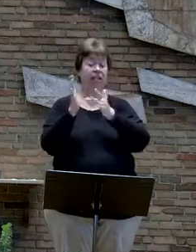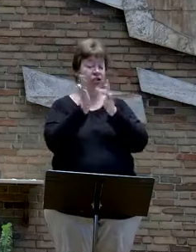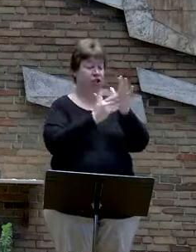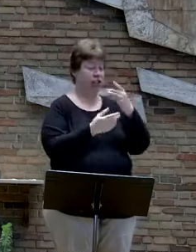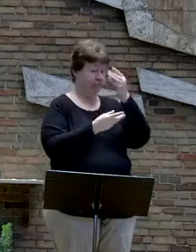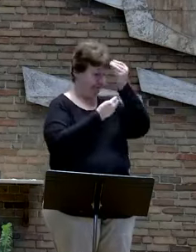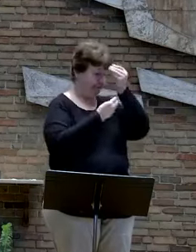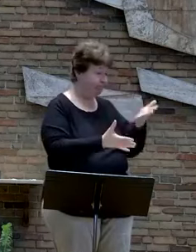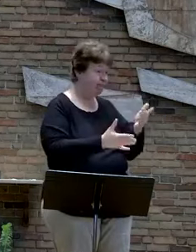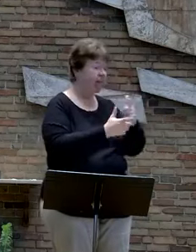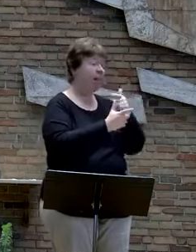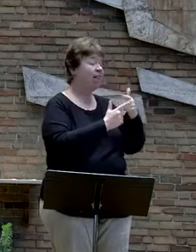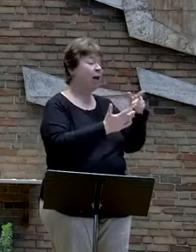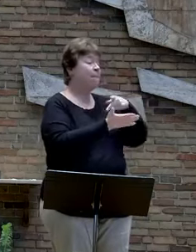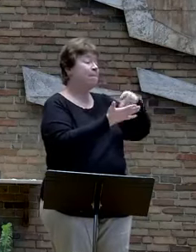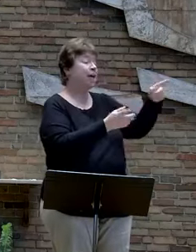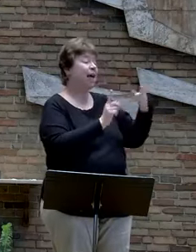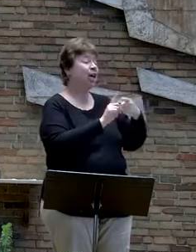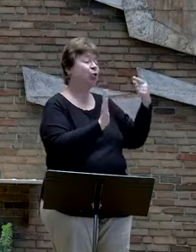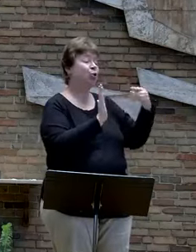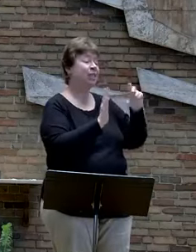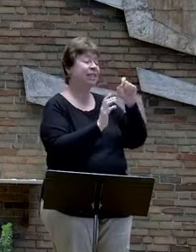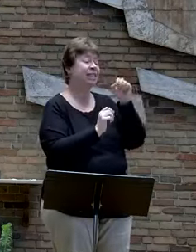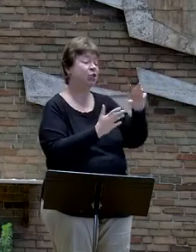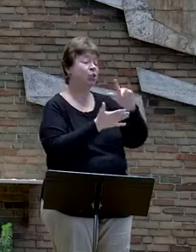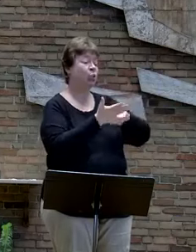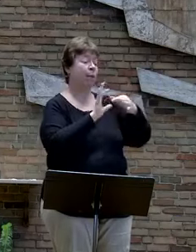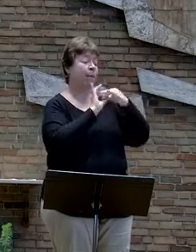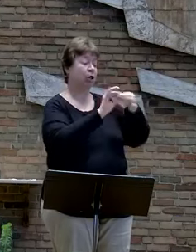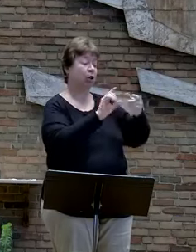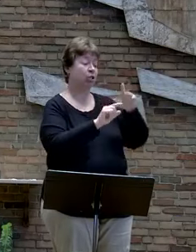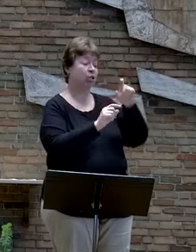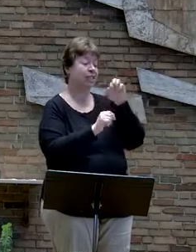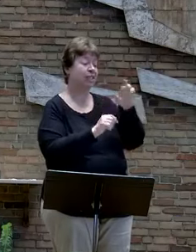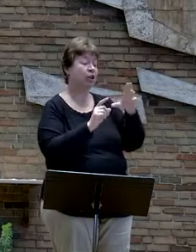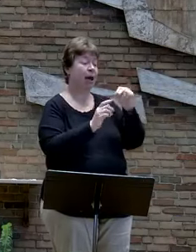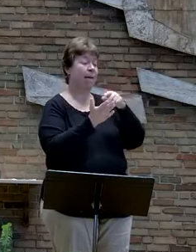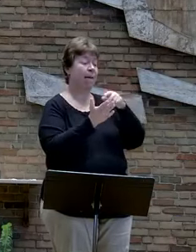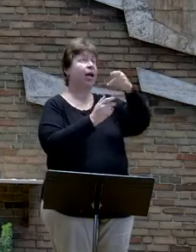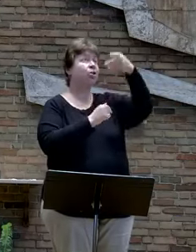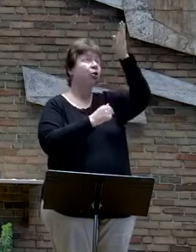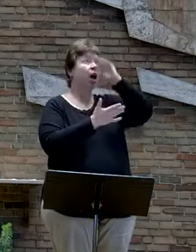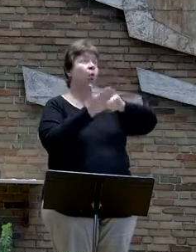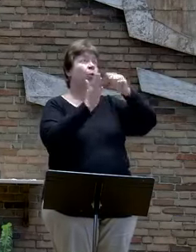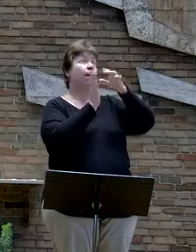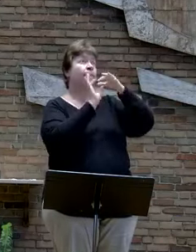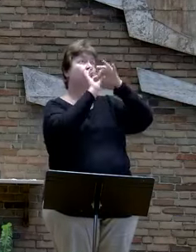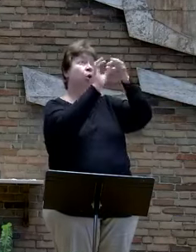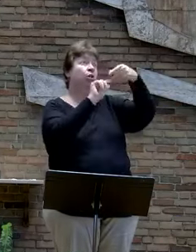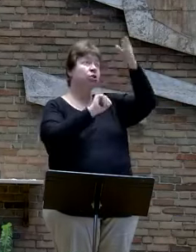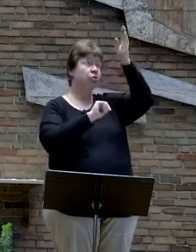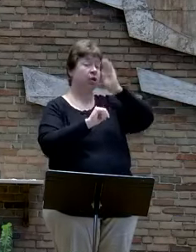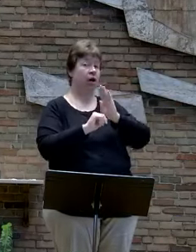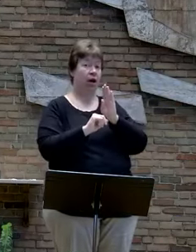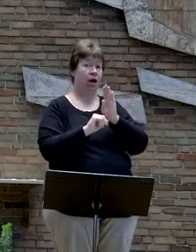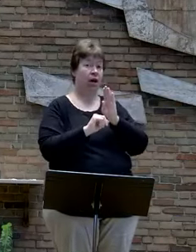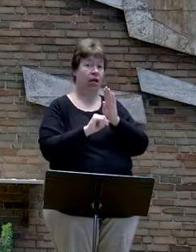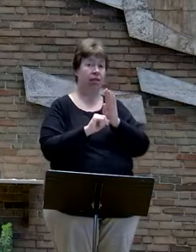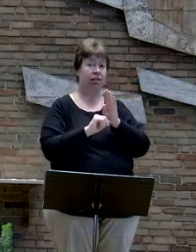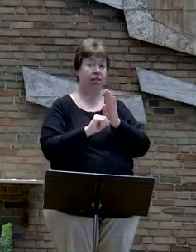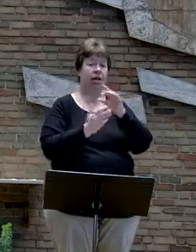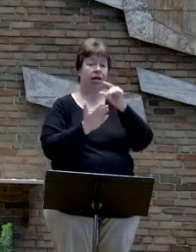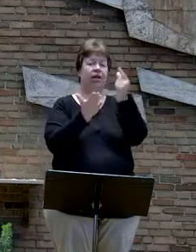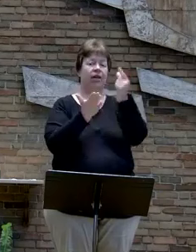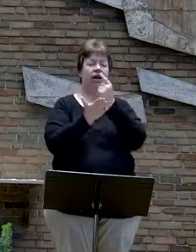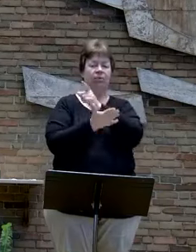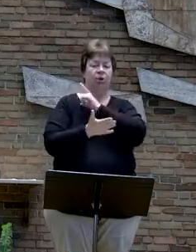And at that he said to them, "Then repay to Caesar what belongs to Caesar, and to God what belongs to God." The